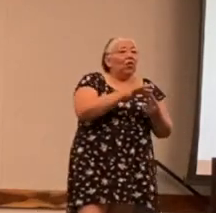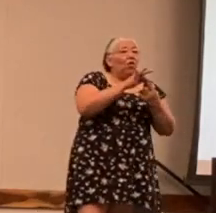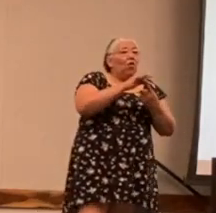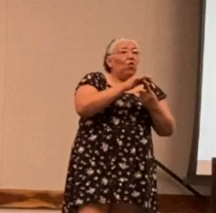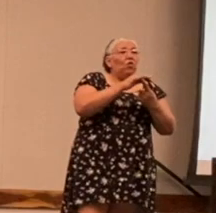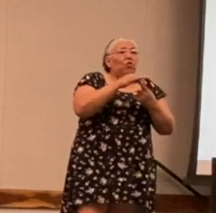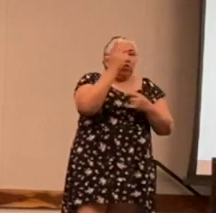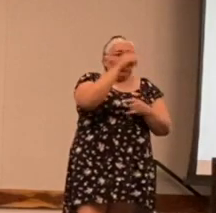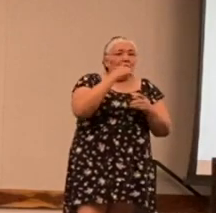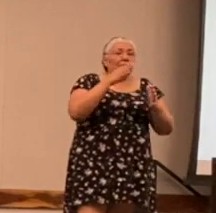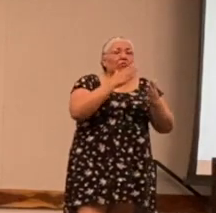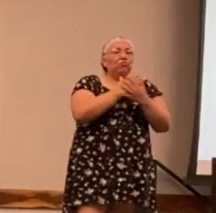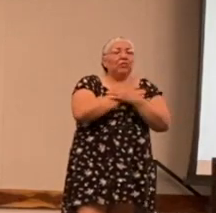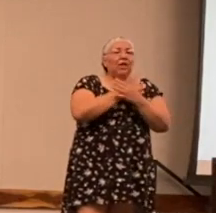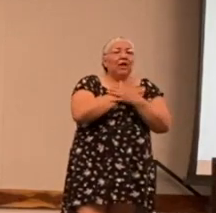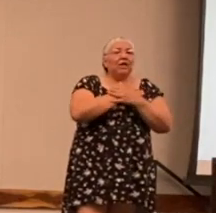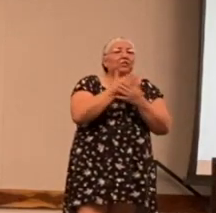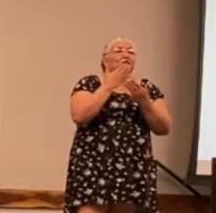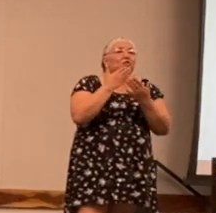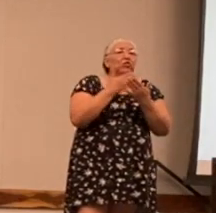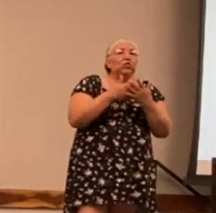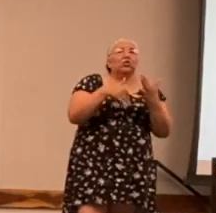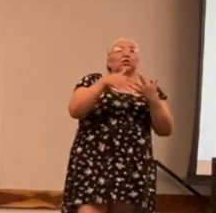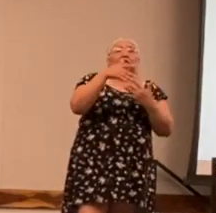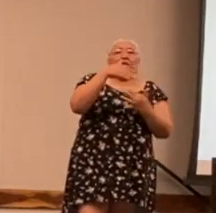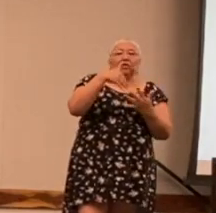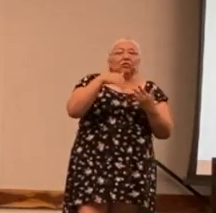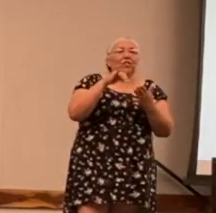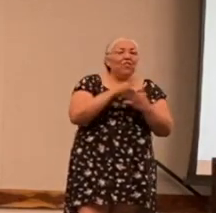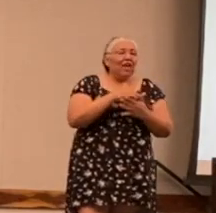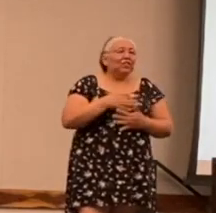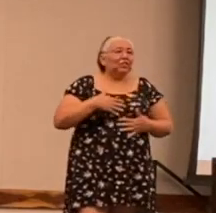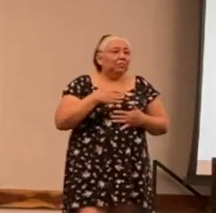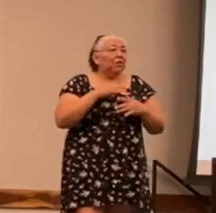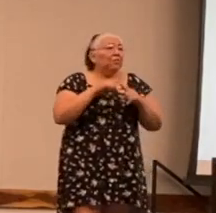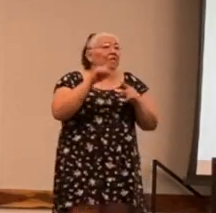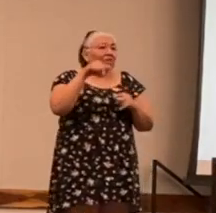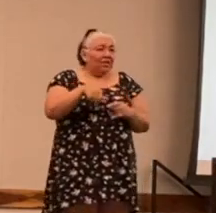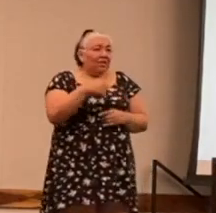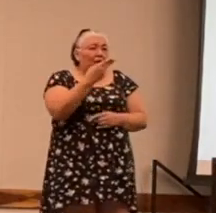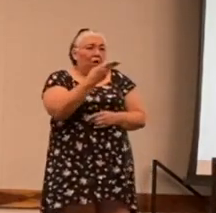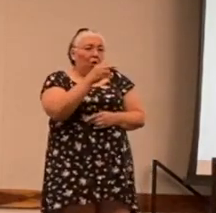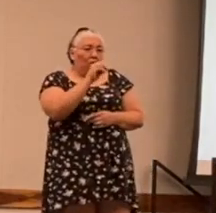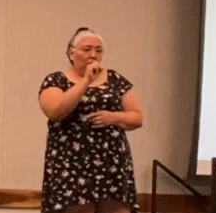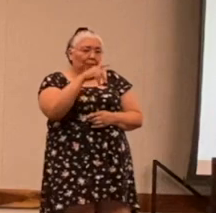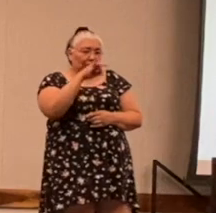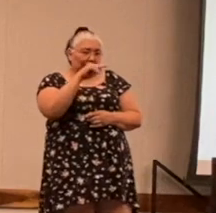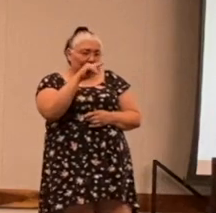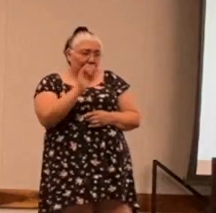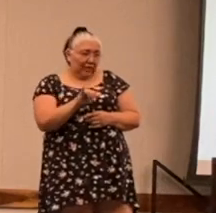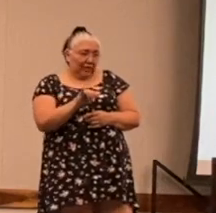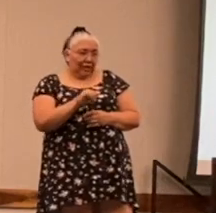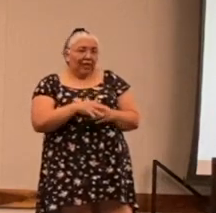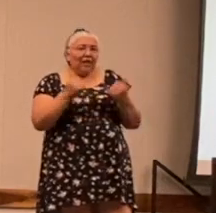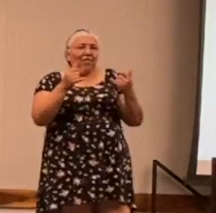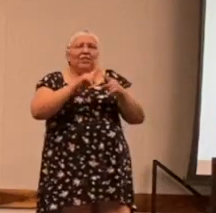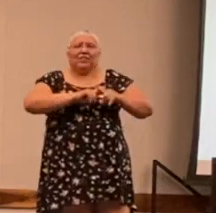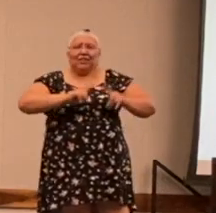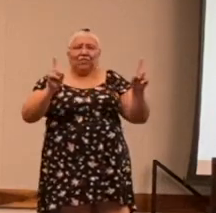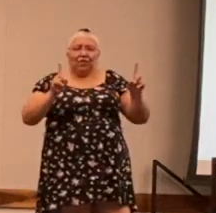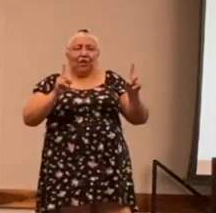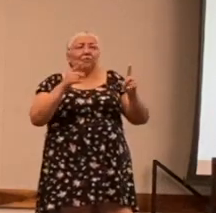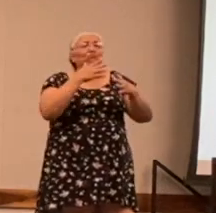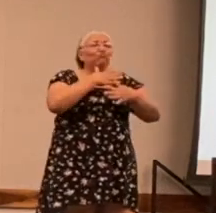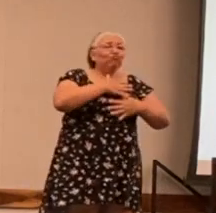relaxed and in good nature. Okay? That's entertaining. But here's what hospitality looks like. There's a difference between